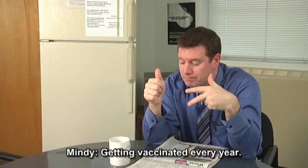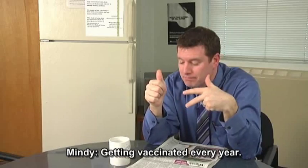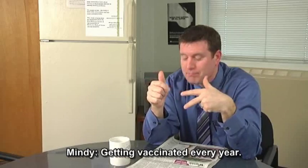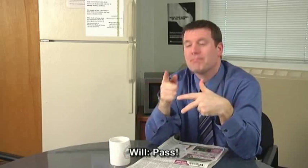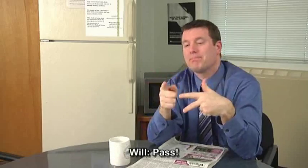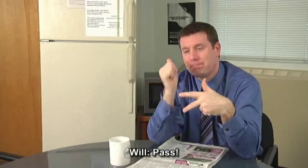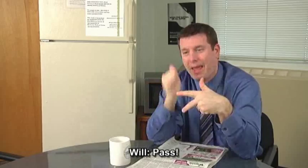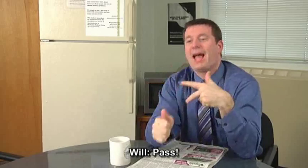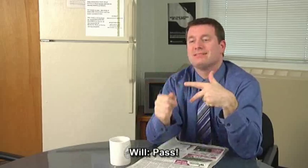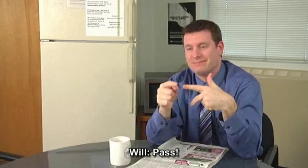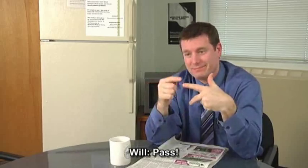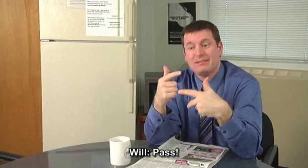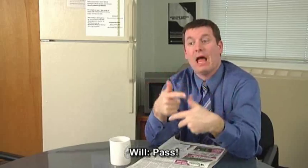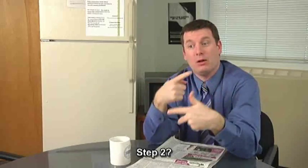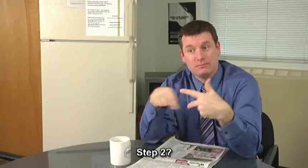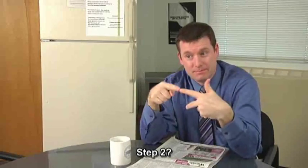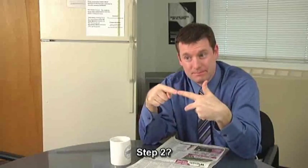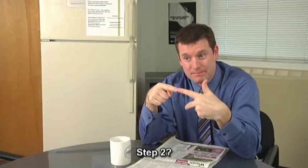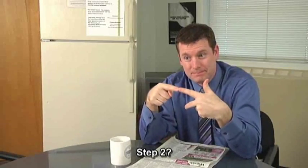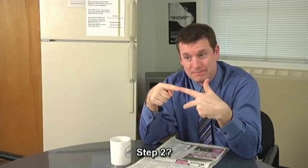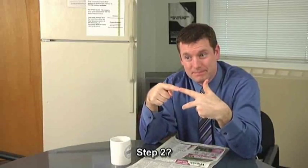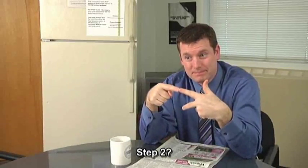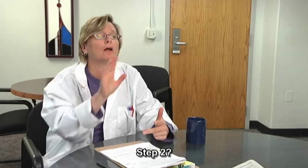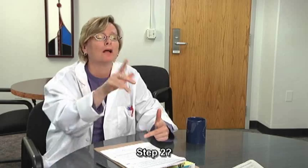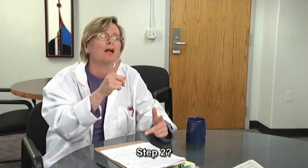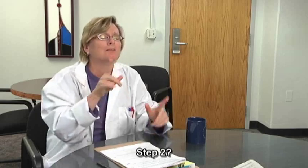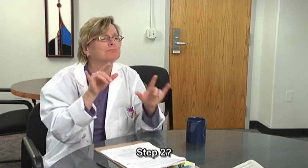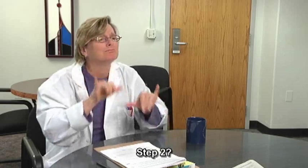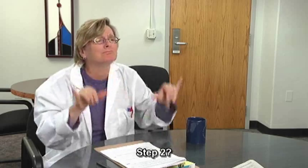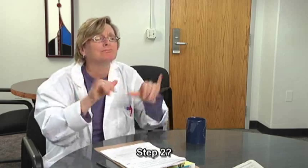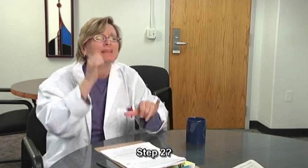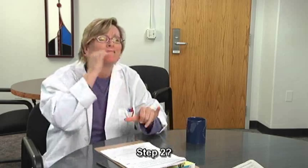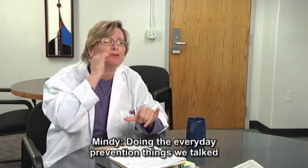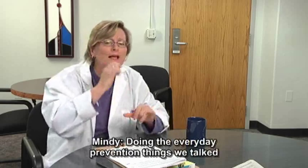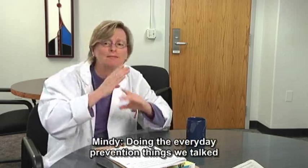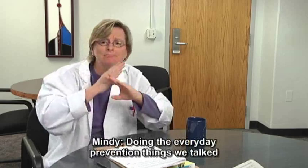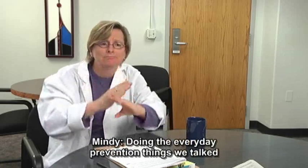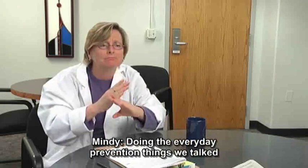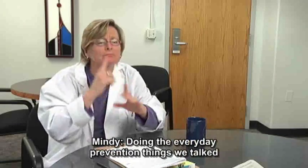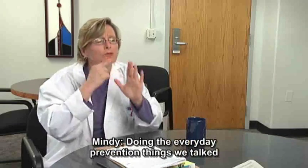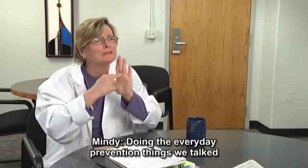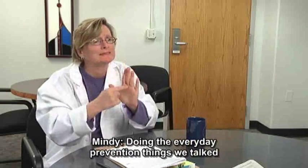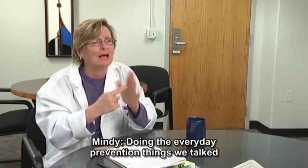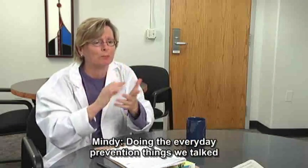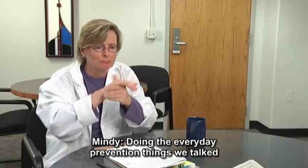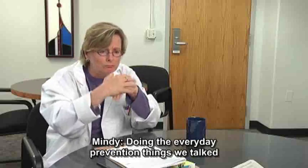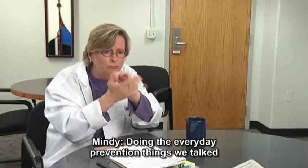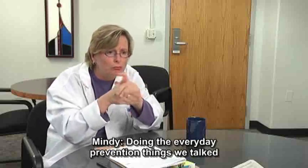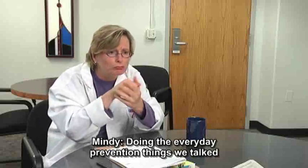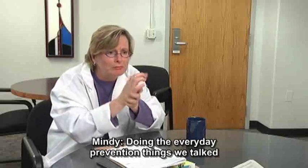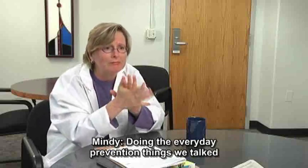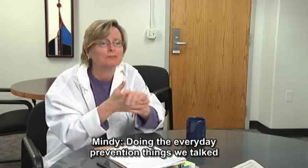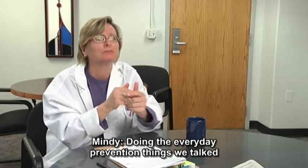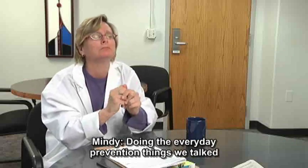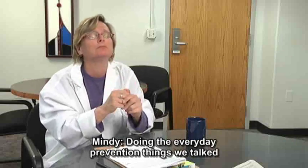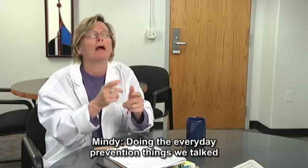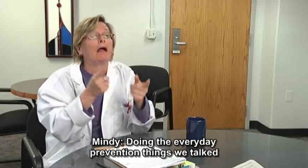Pass. Step two? Doing the everyday prevention things we talked about, like hand washing and